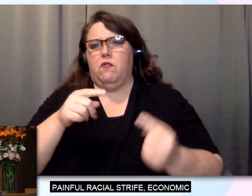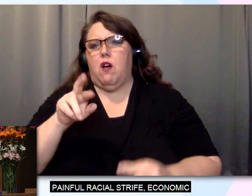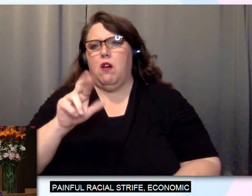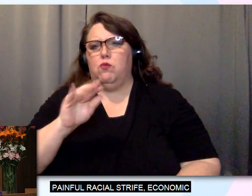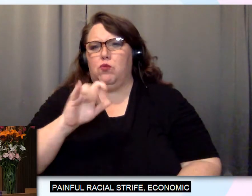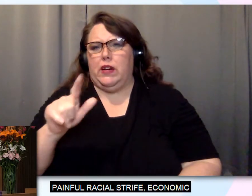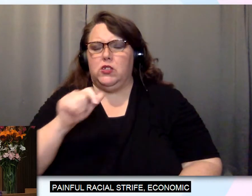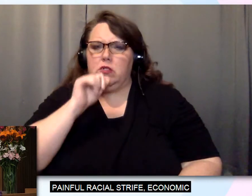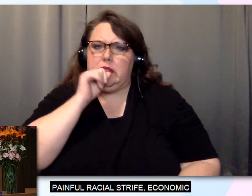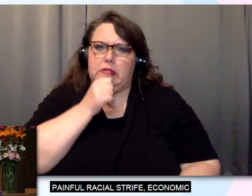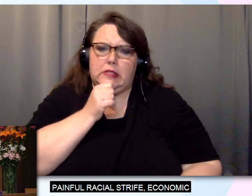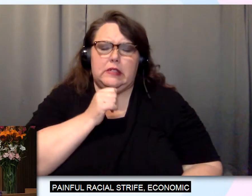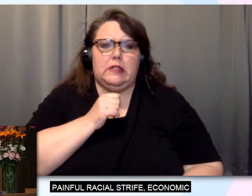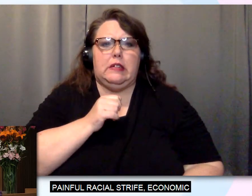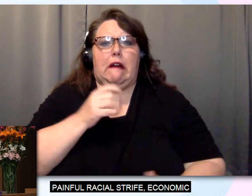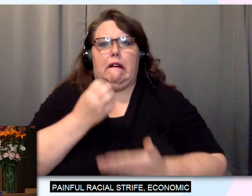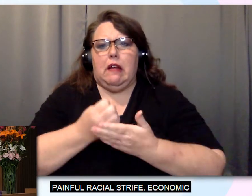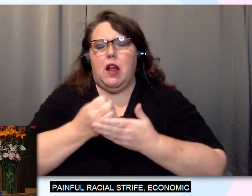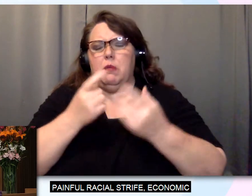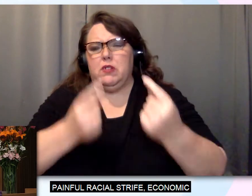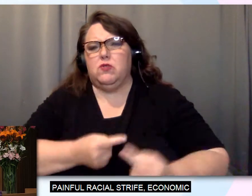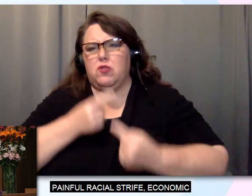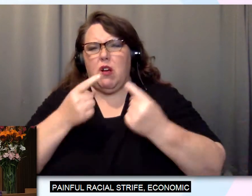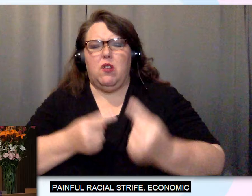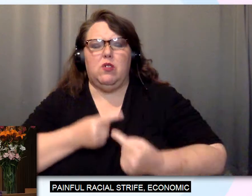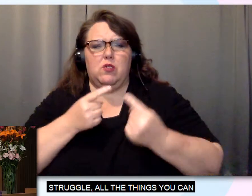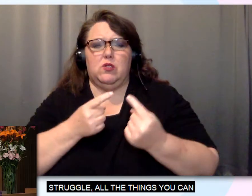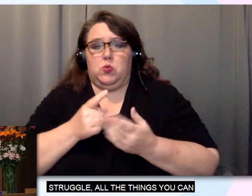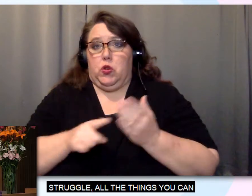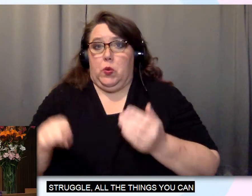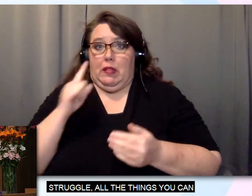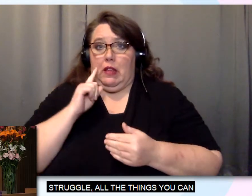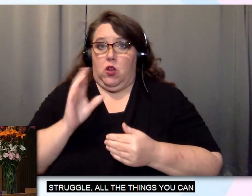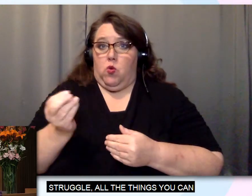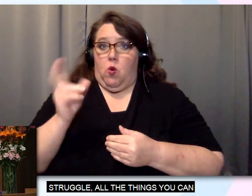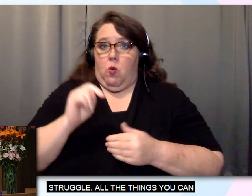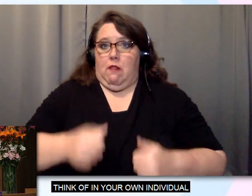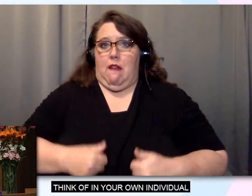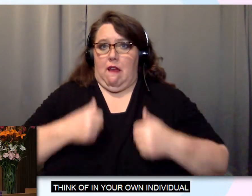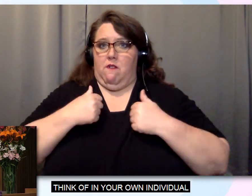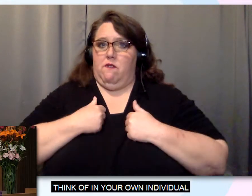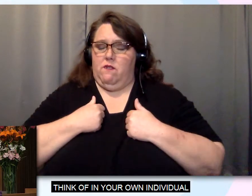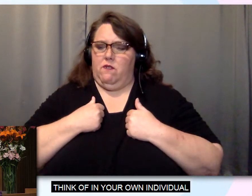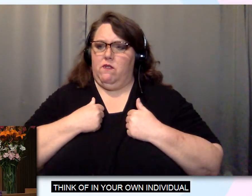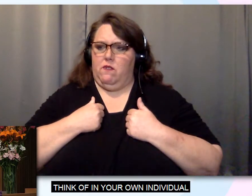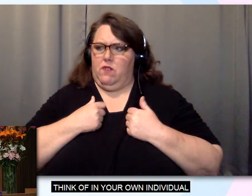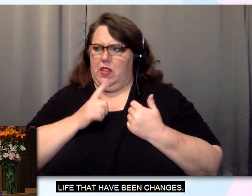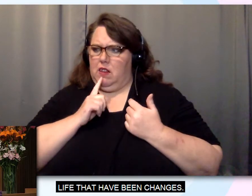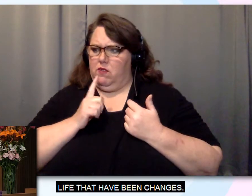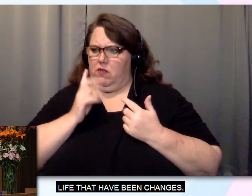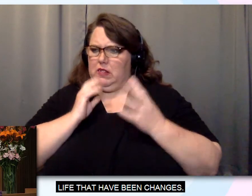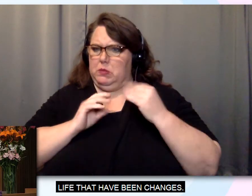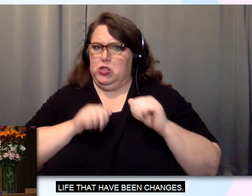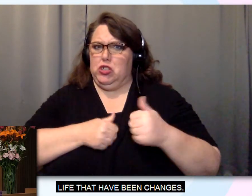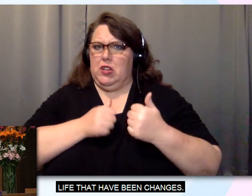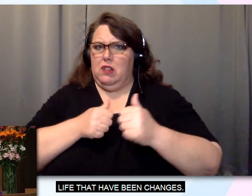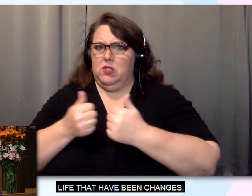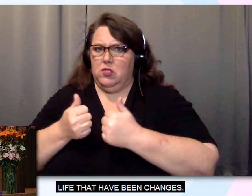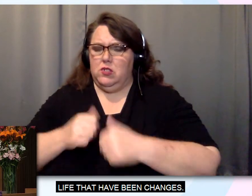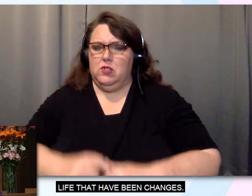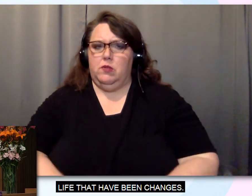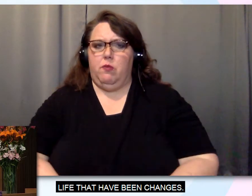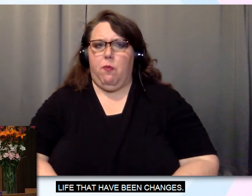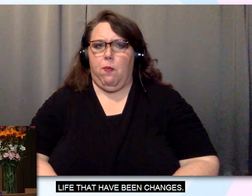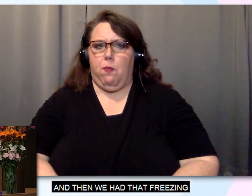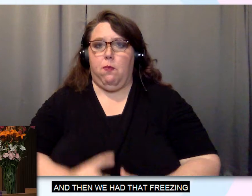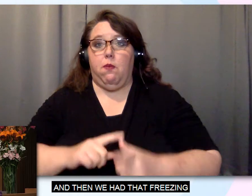racial strife, economic struggles, and all the things that you can think of in your own individual life that have been challenges. And